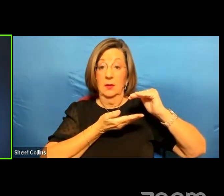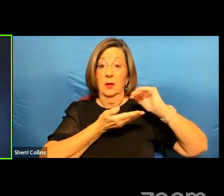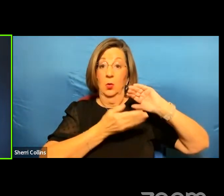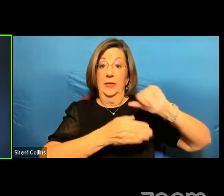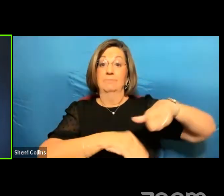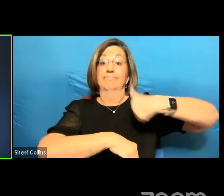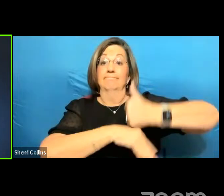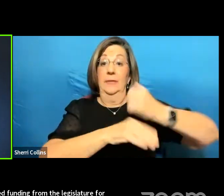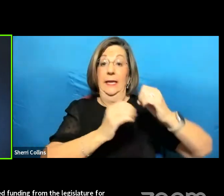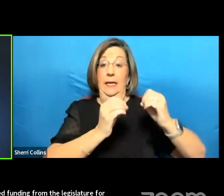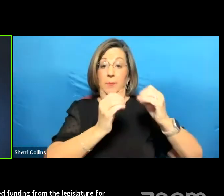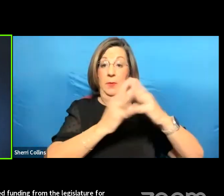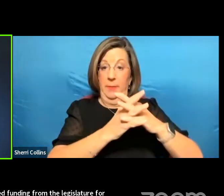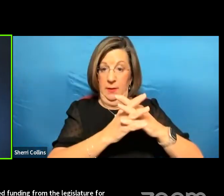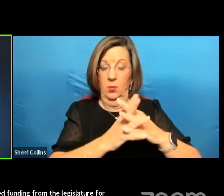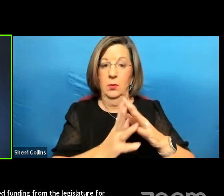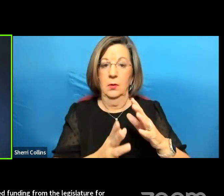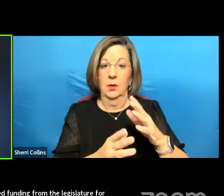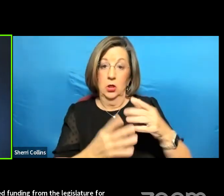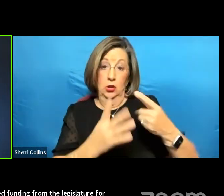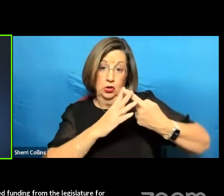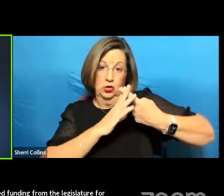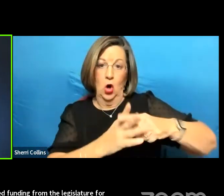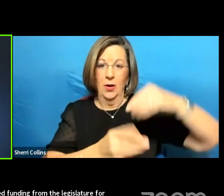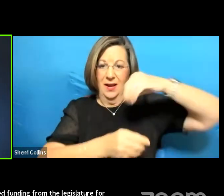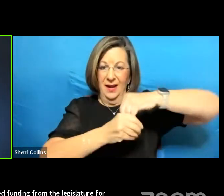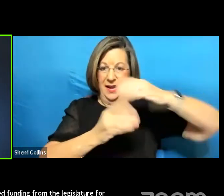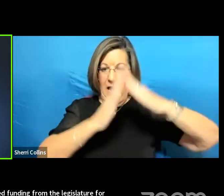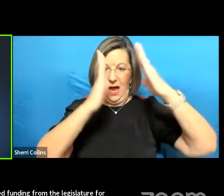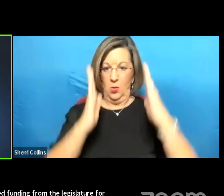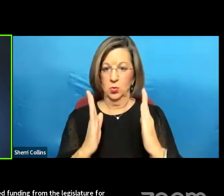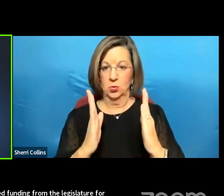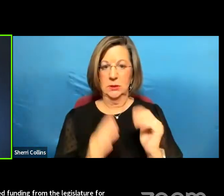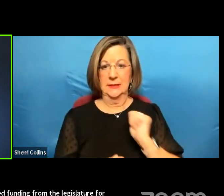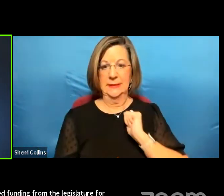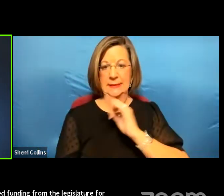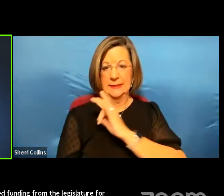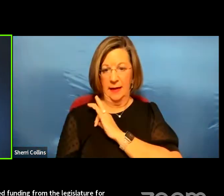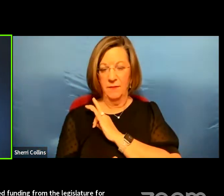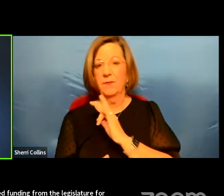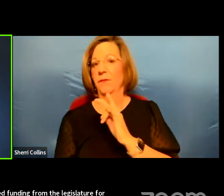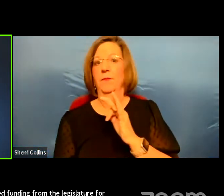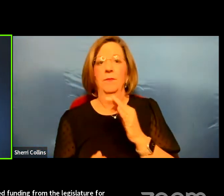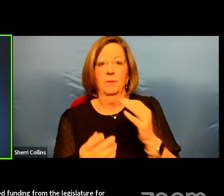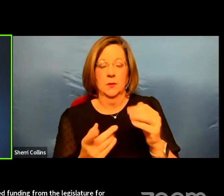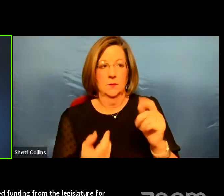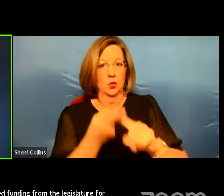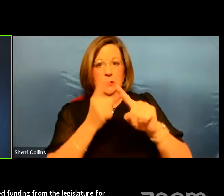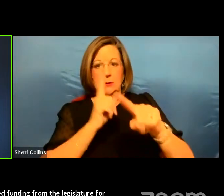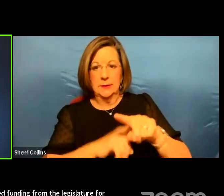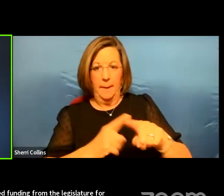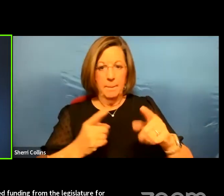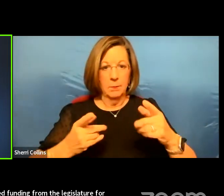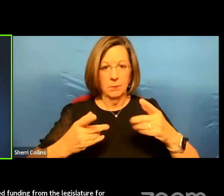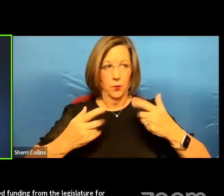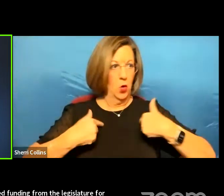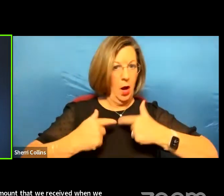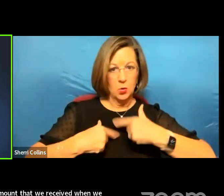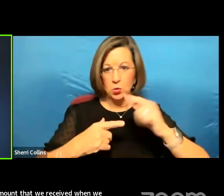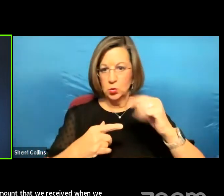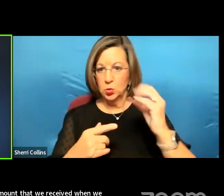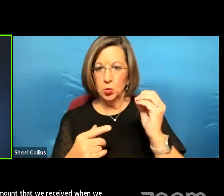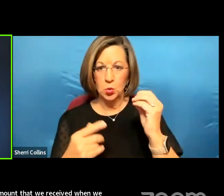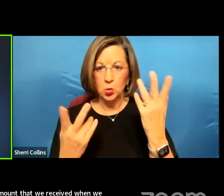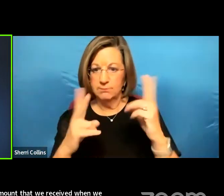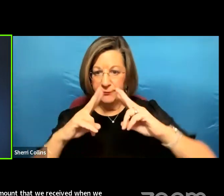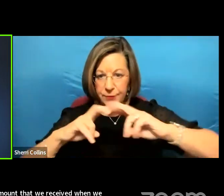$192,000 was the amount that we received when we implemented that program. And we started that in-house with in-house staff.